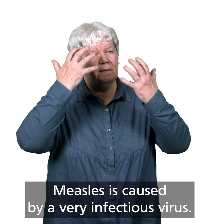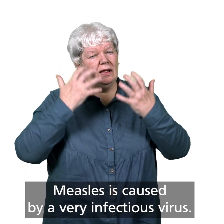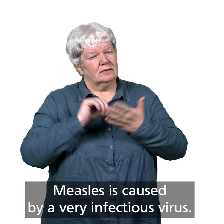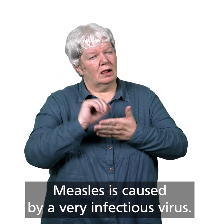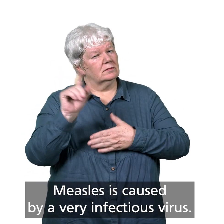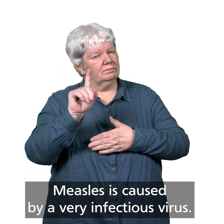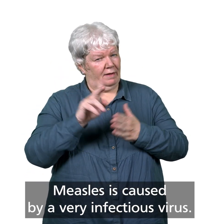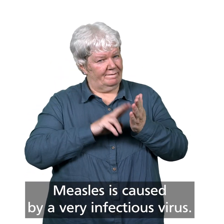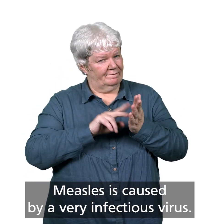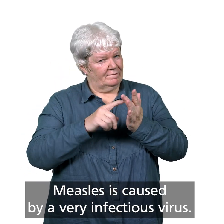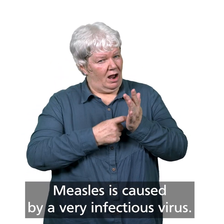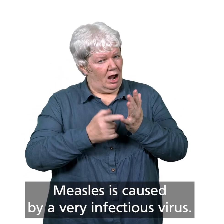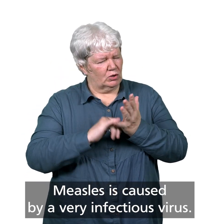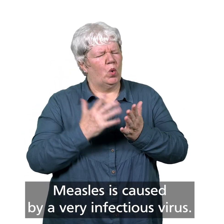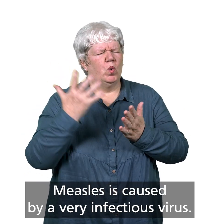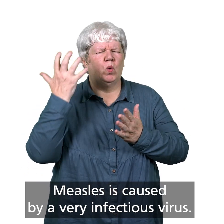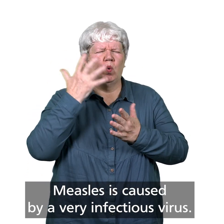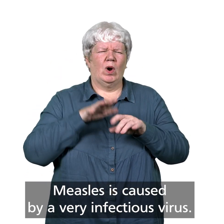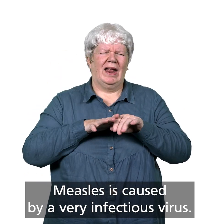Measles is caused by a very infectious virus.